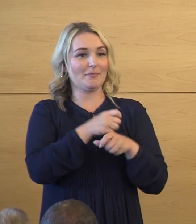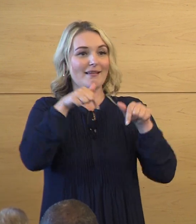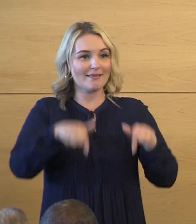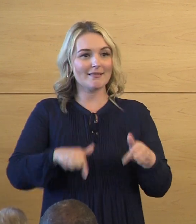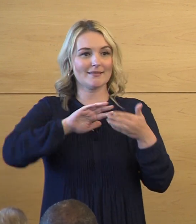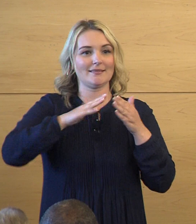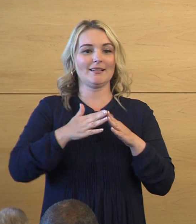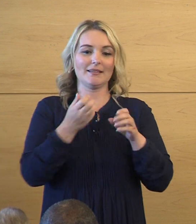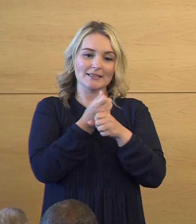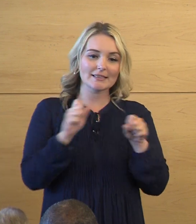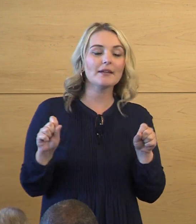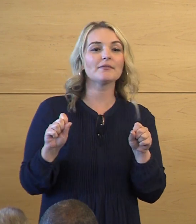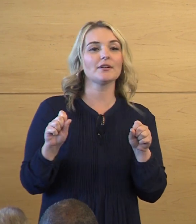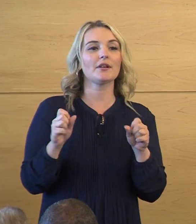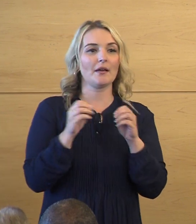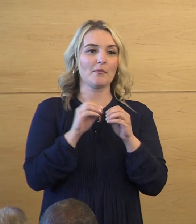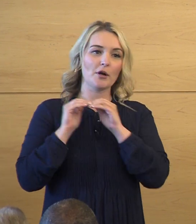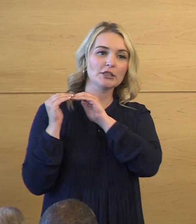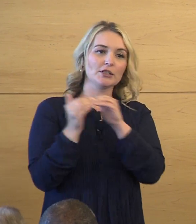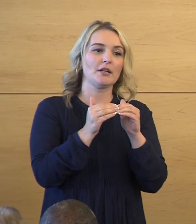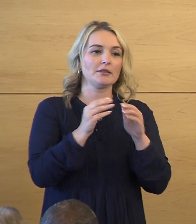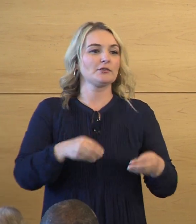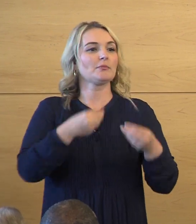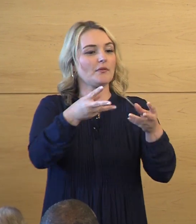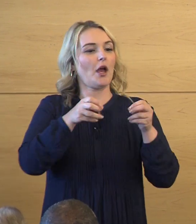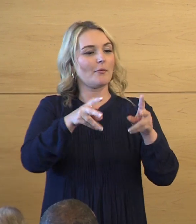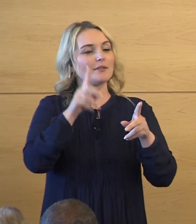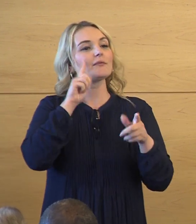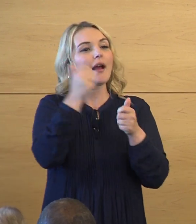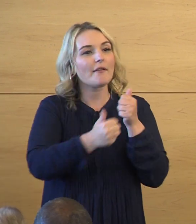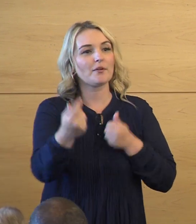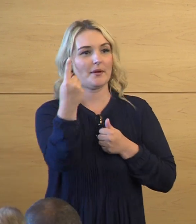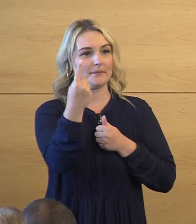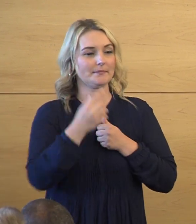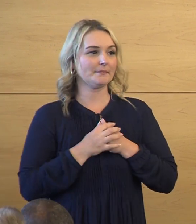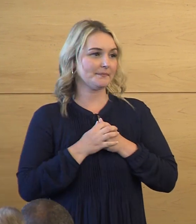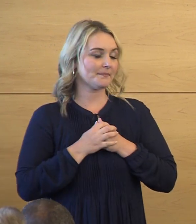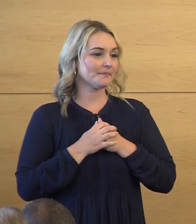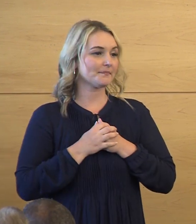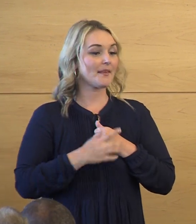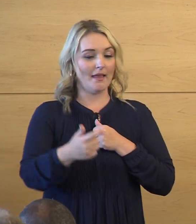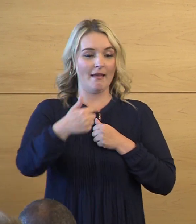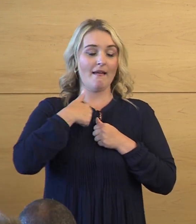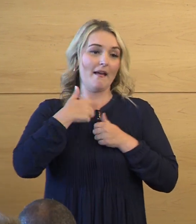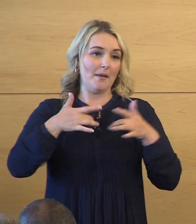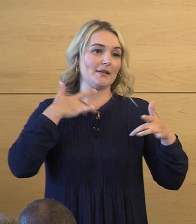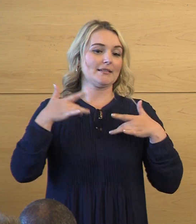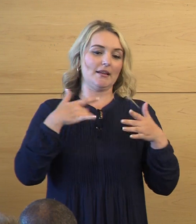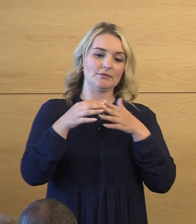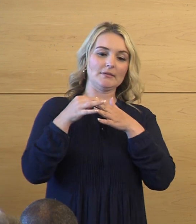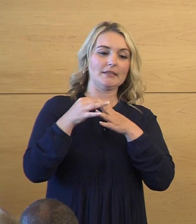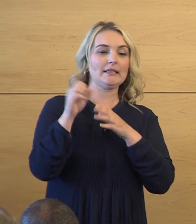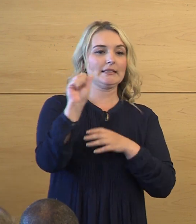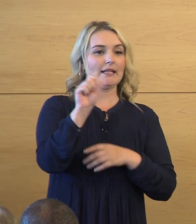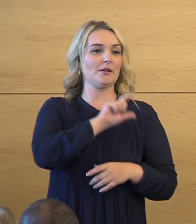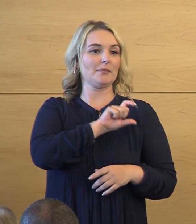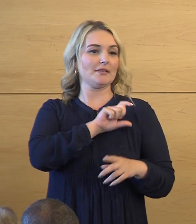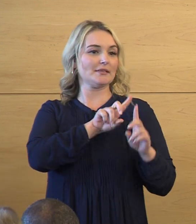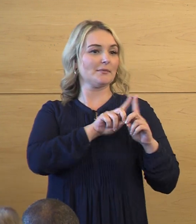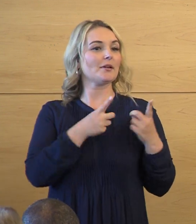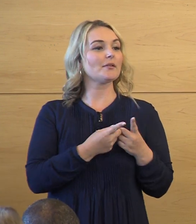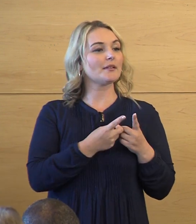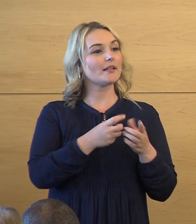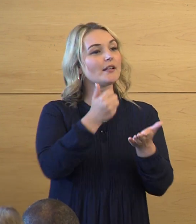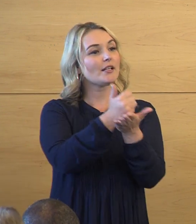more just and providing opportunities for everyone. I'm excited to lead the Seattle Police Department and